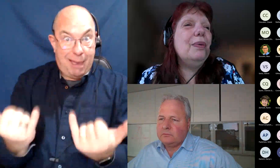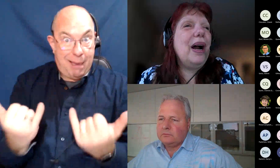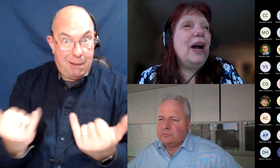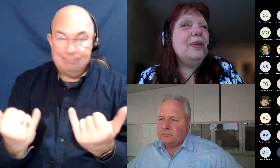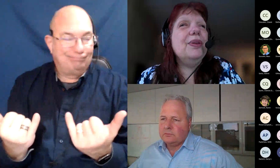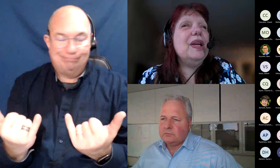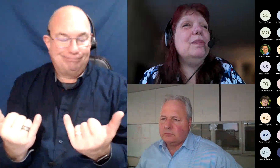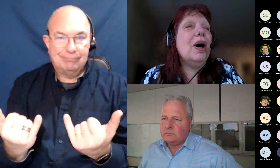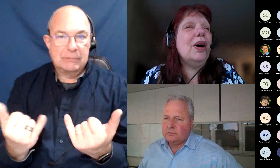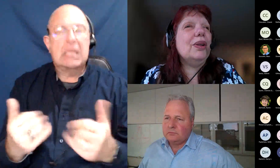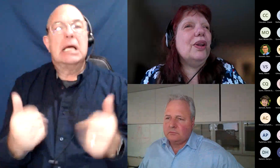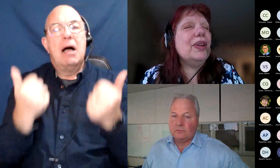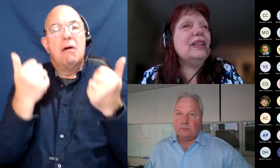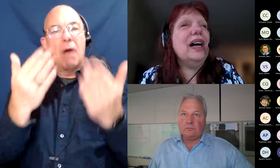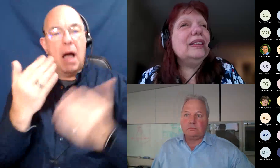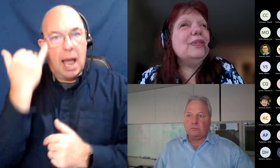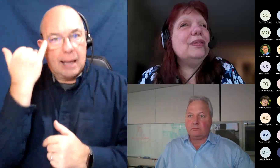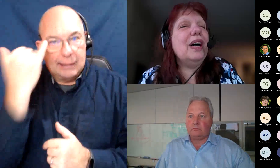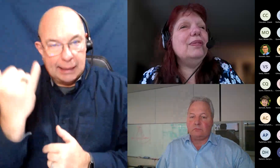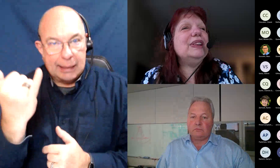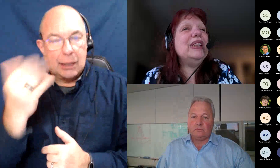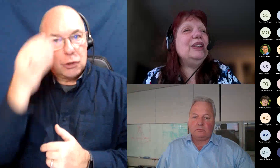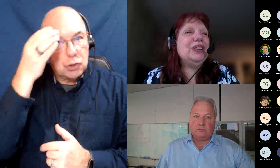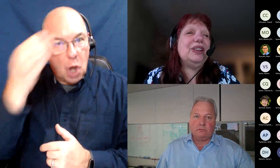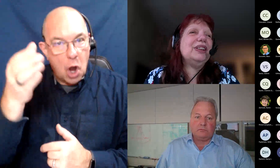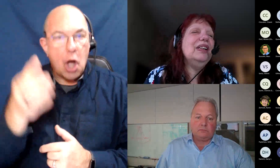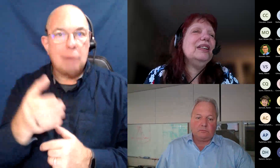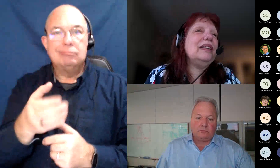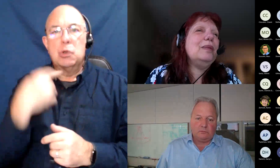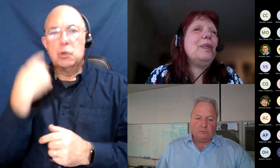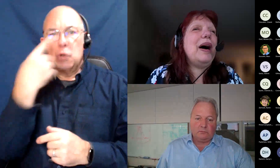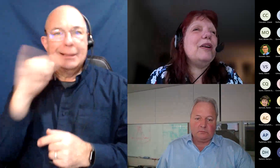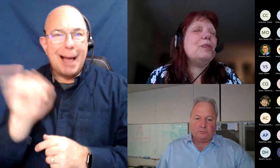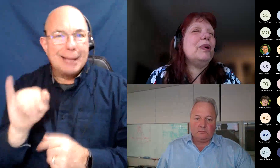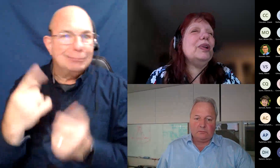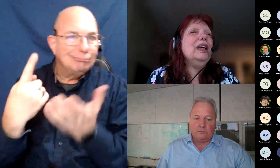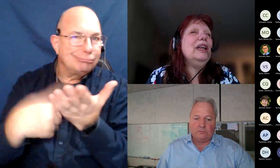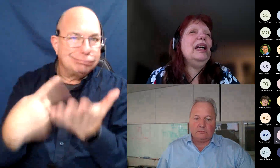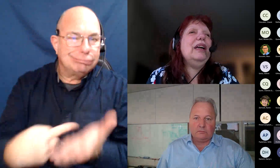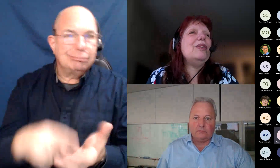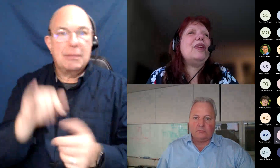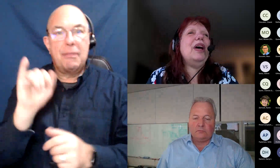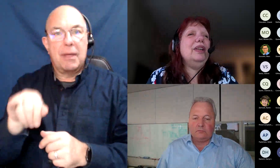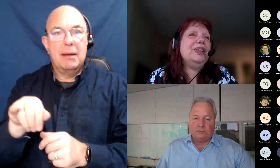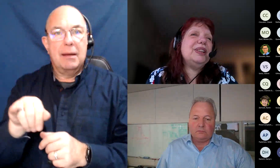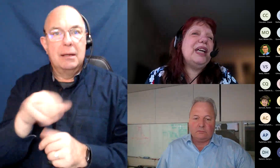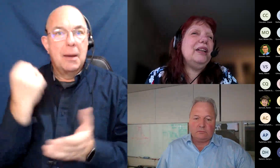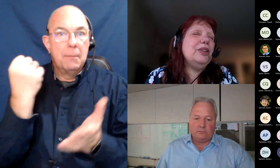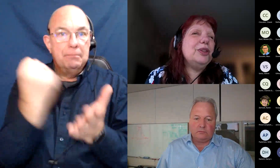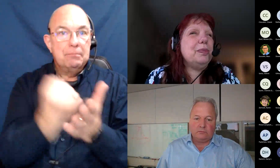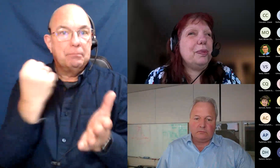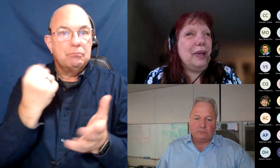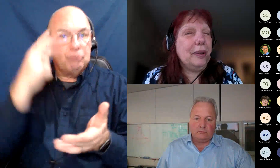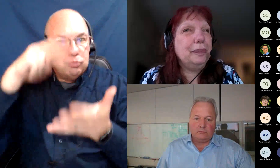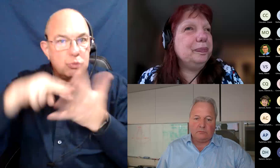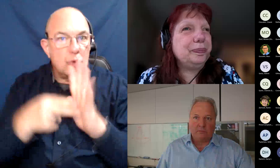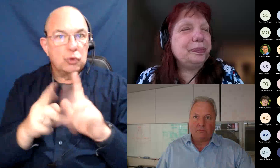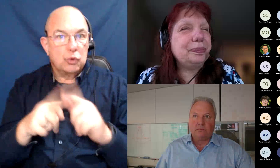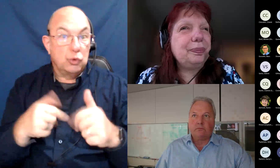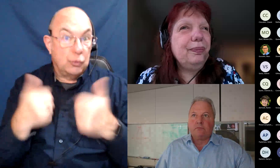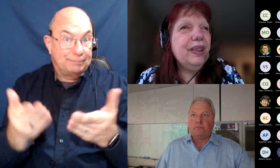now. Rather, they model the kinds of conversations that the passport is designed to bring.